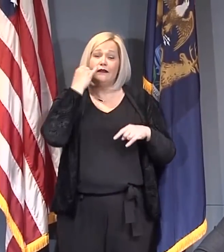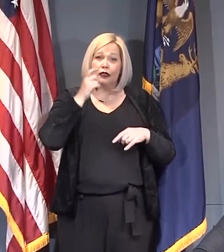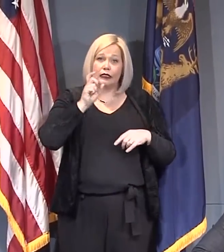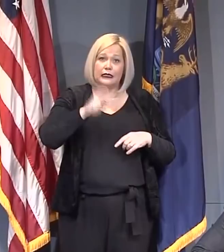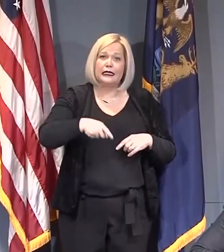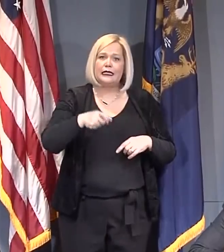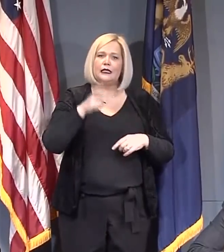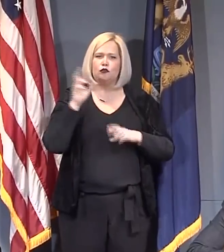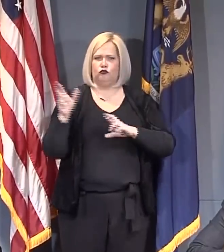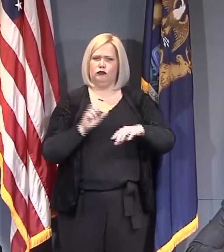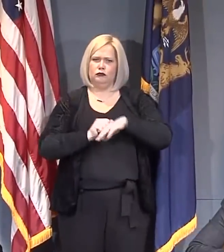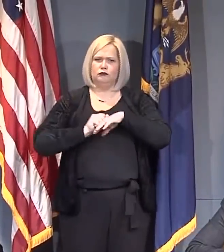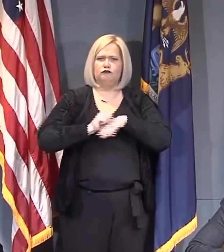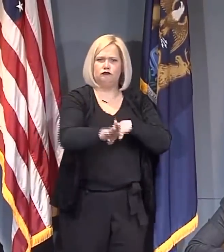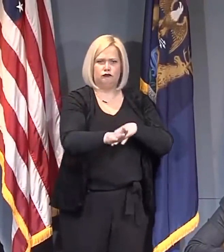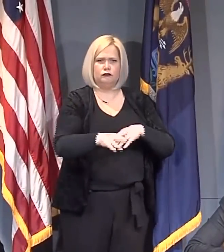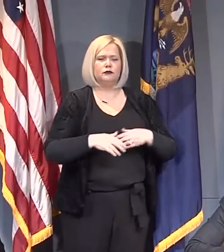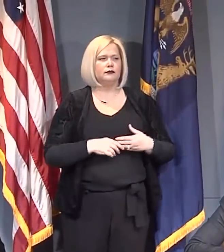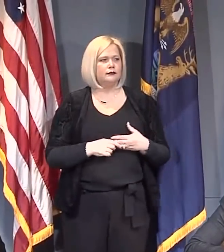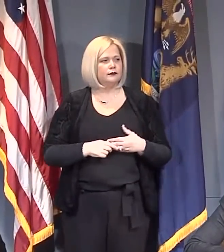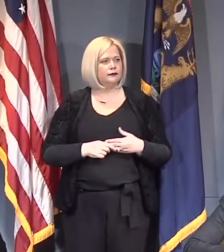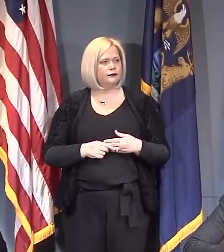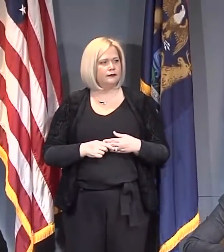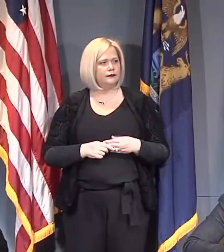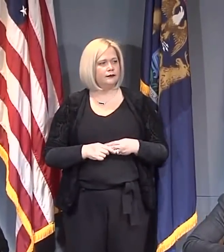to send them there.